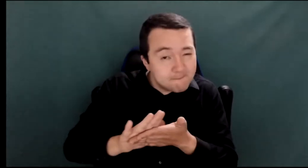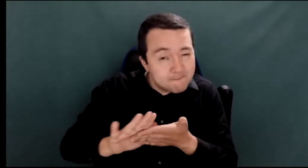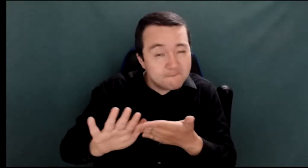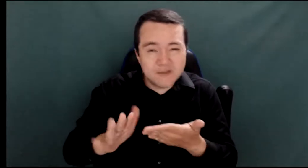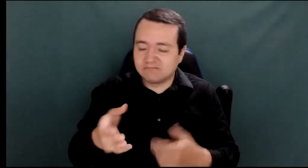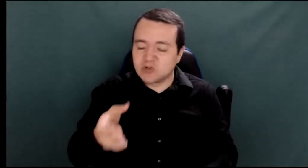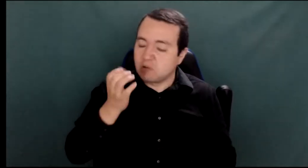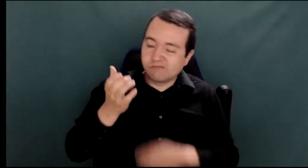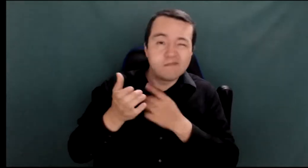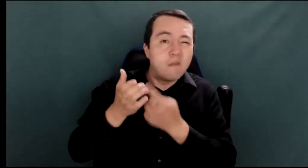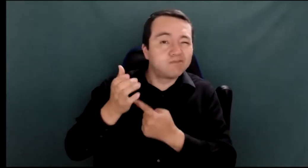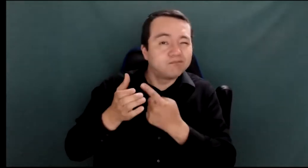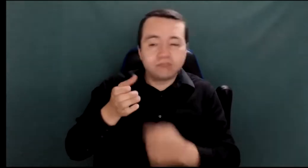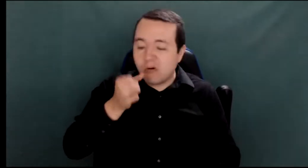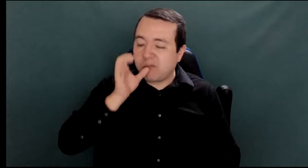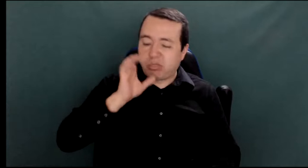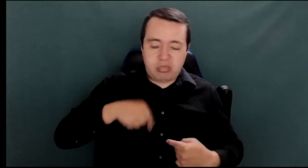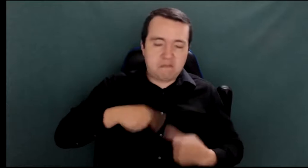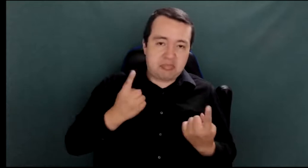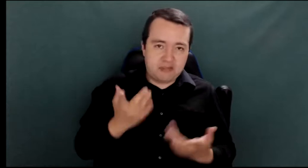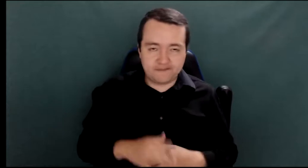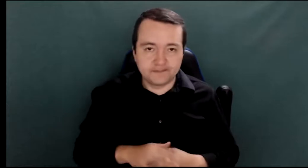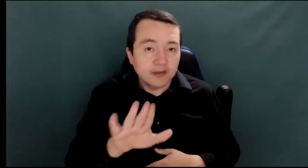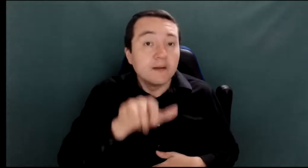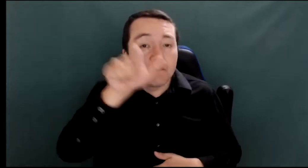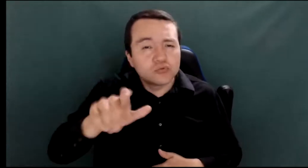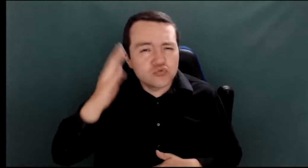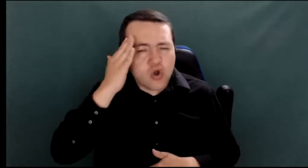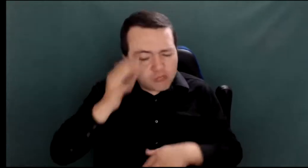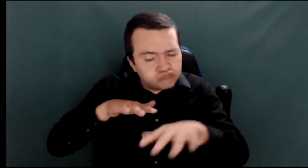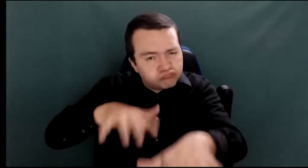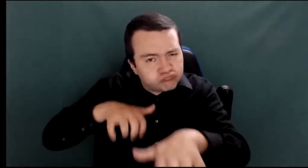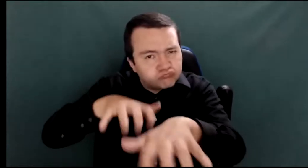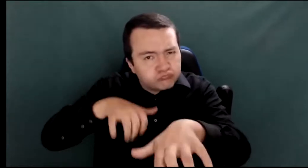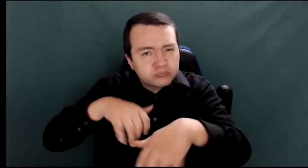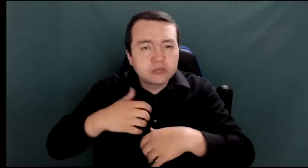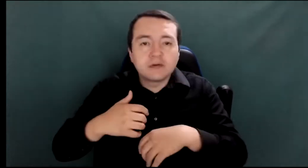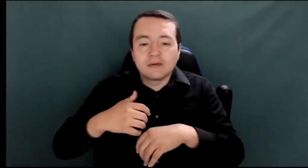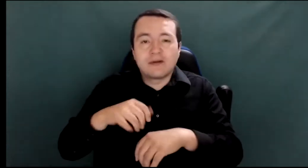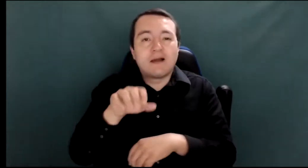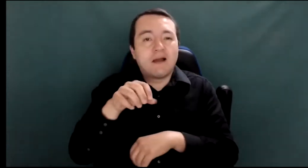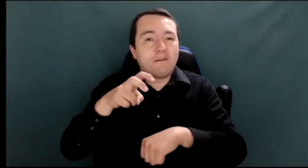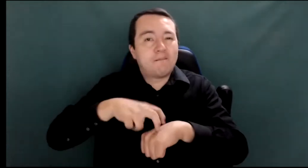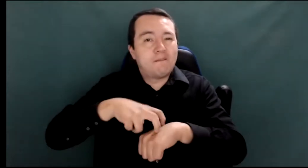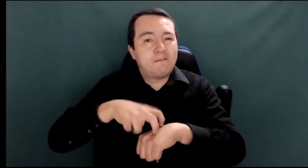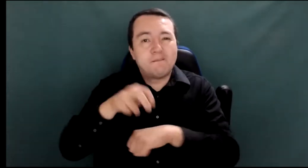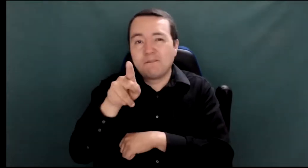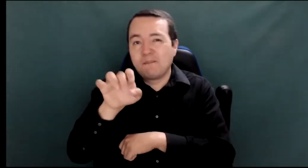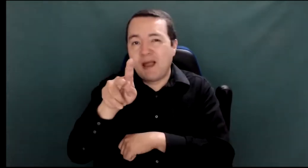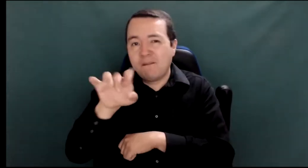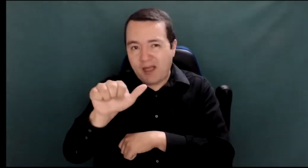So the person who best knows how to grow corn or beans or